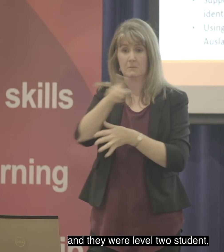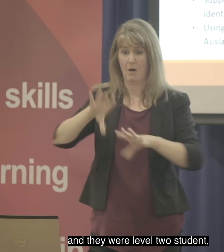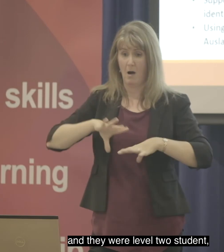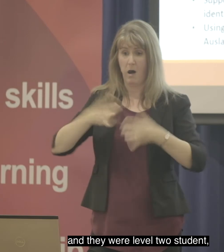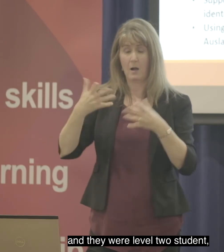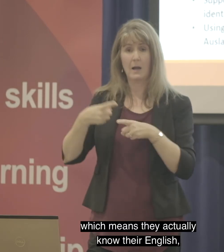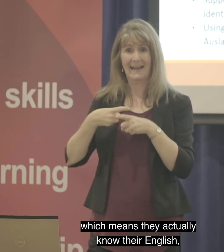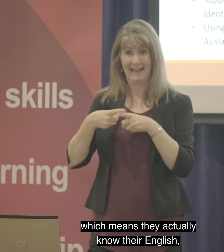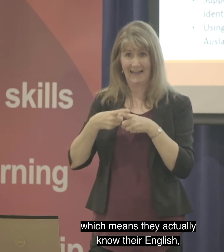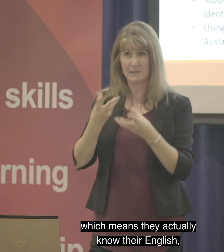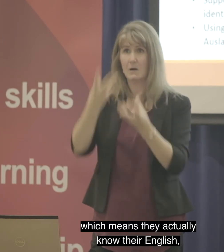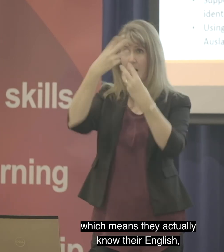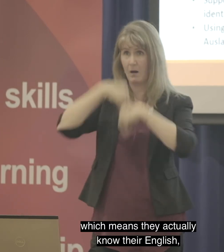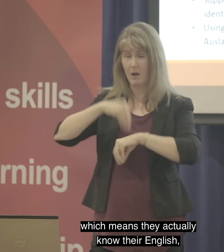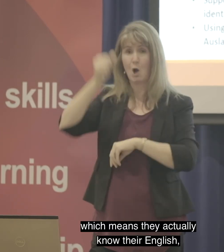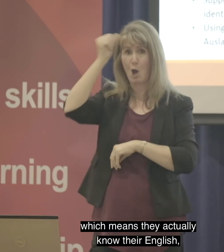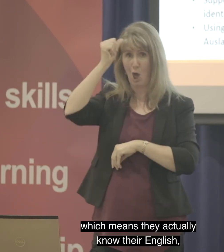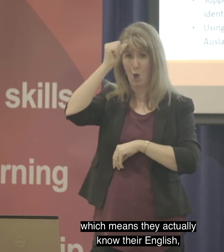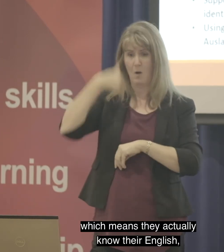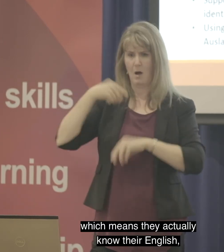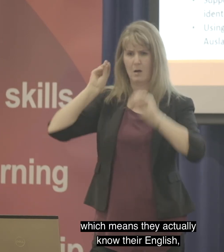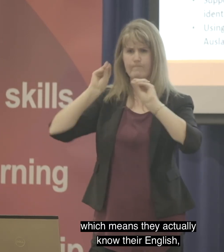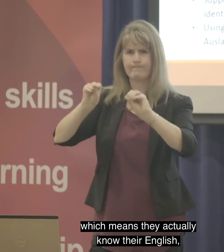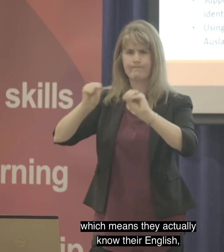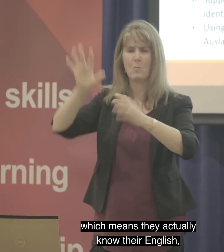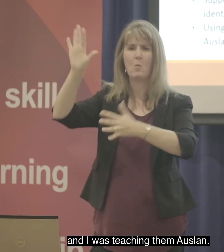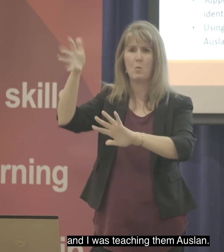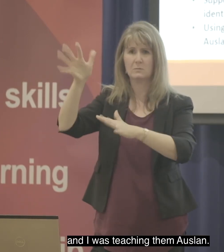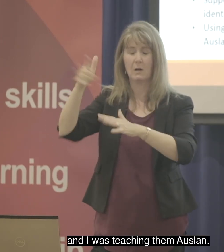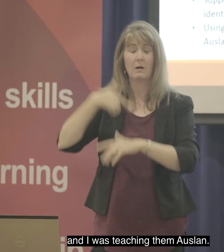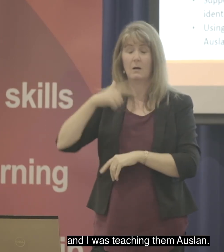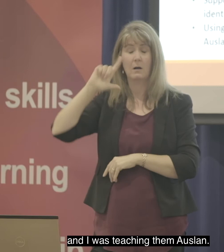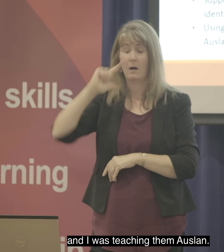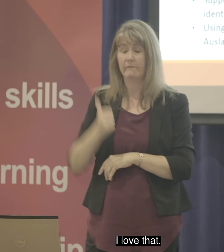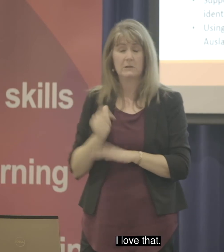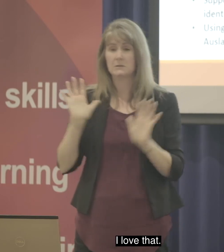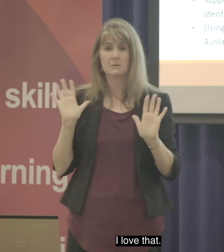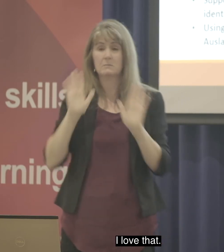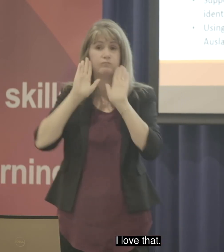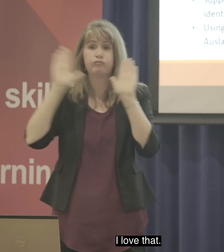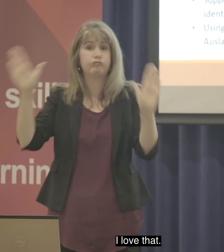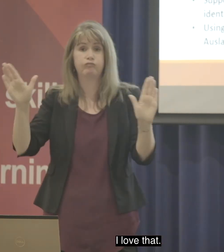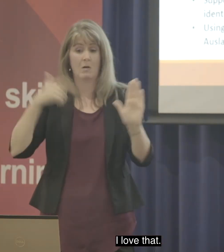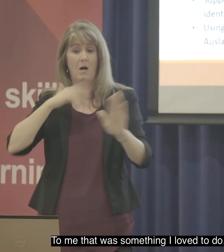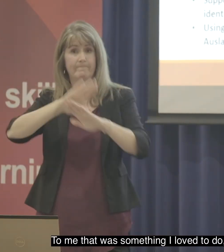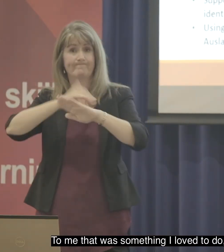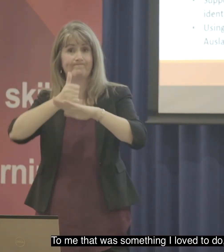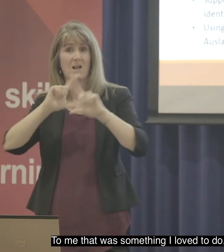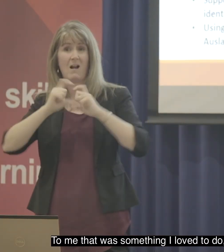students, which means they actually know their English, and I was teaching them Auslan. And I loved that. To me, that was something